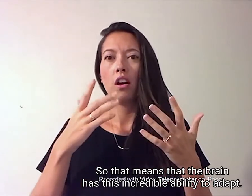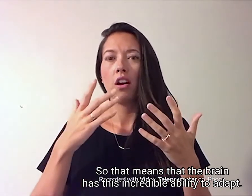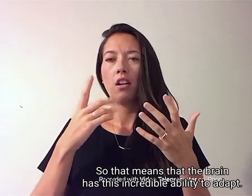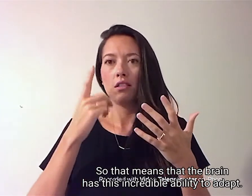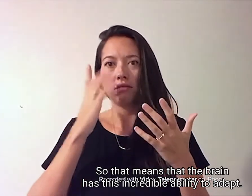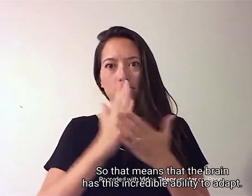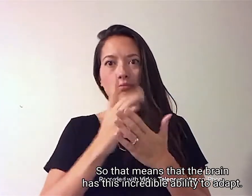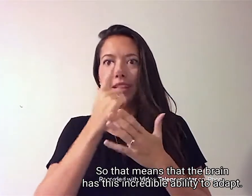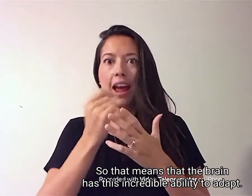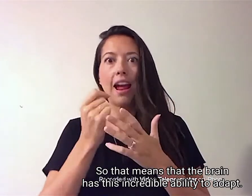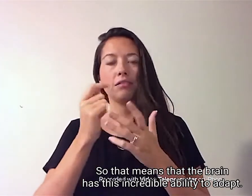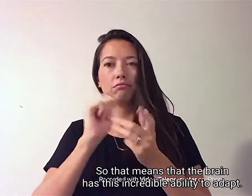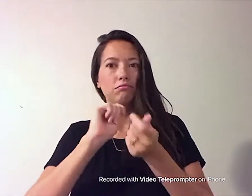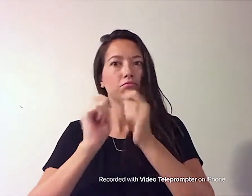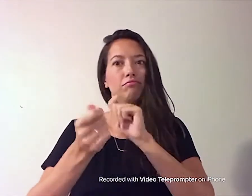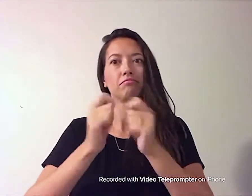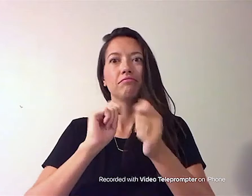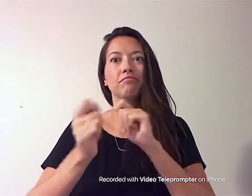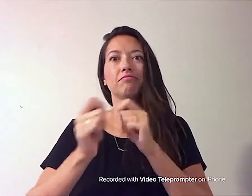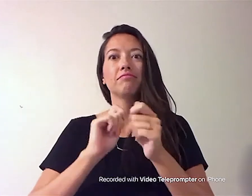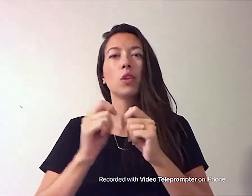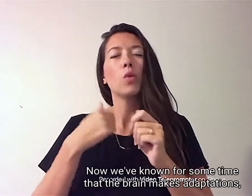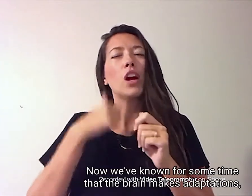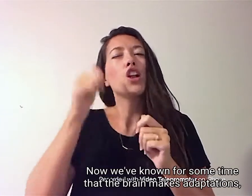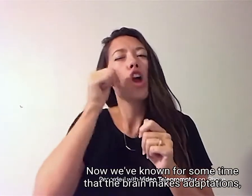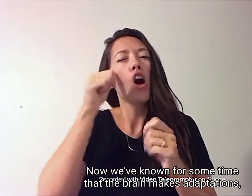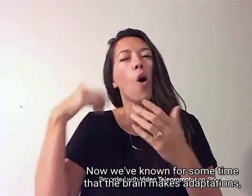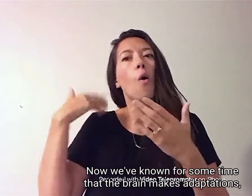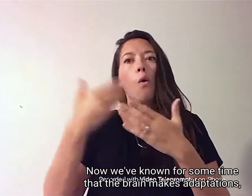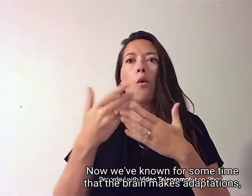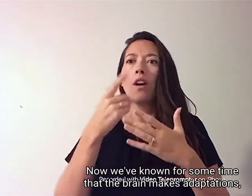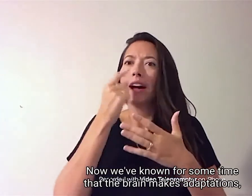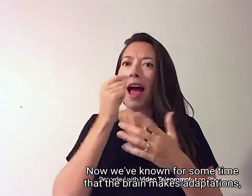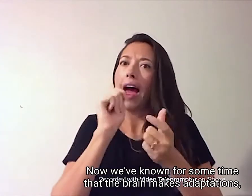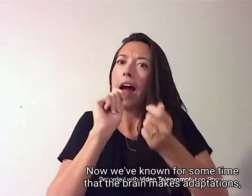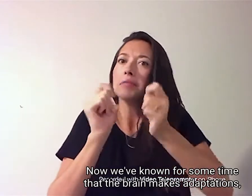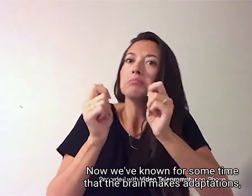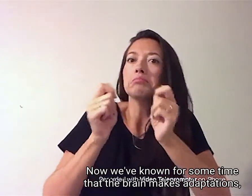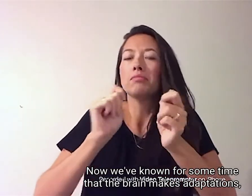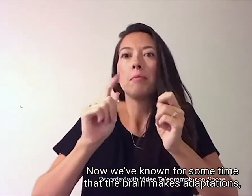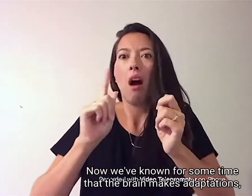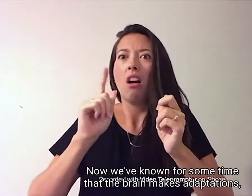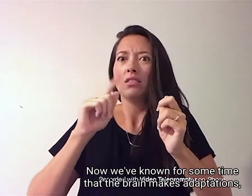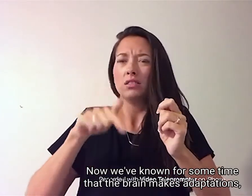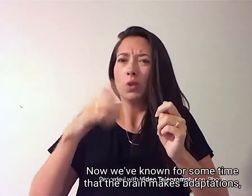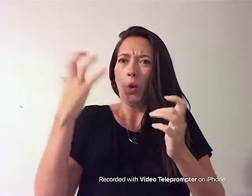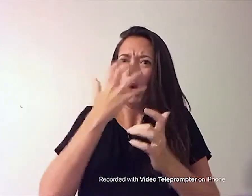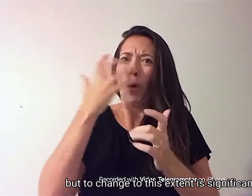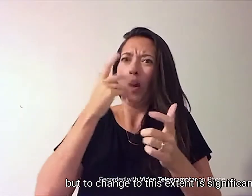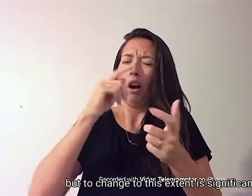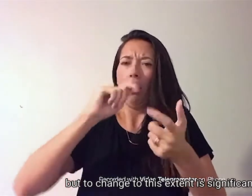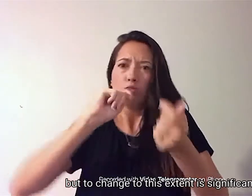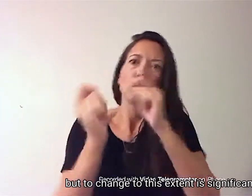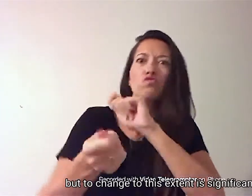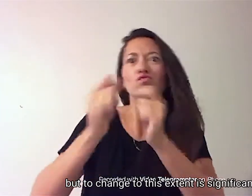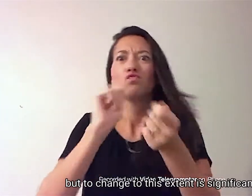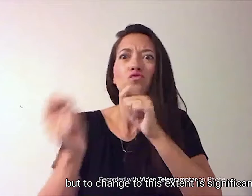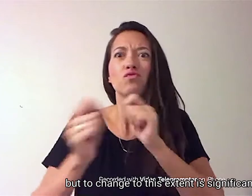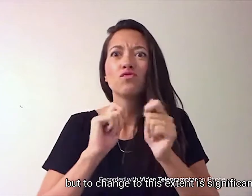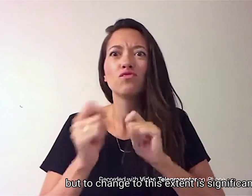incredible ability to adapt. Now, we've known for some time that the brain makes adaptations, but to change to this extent